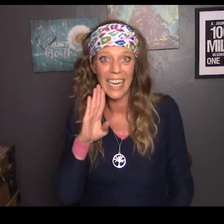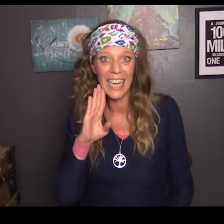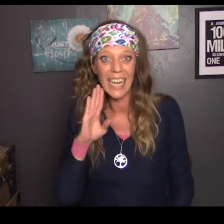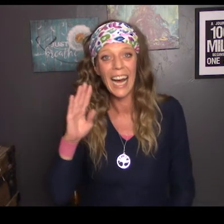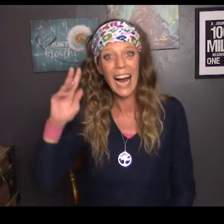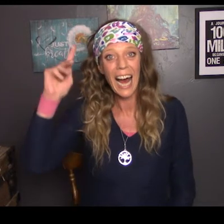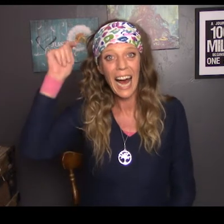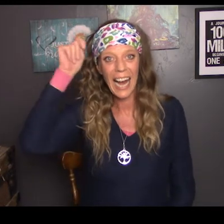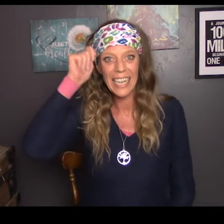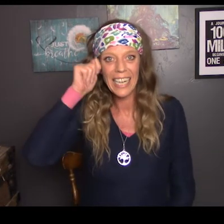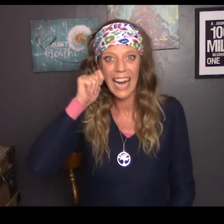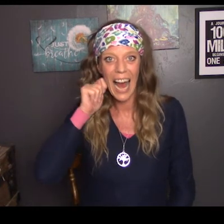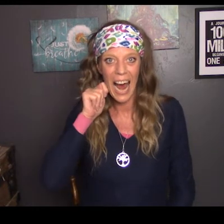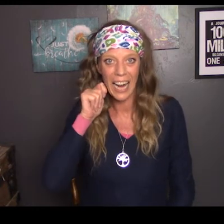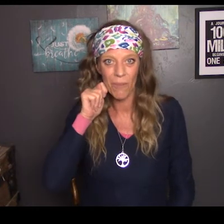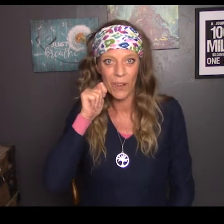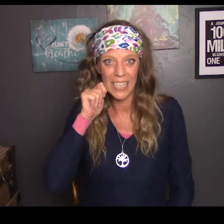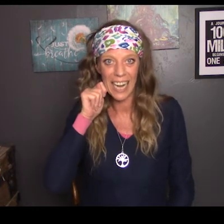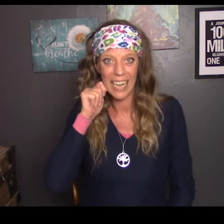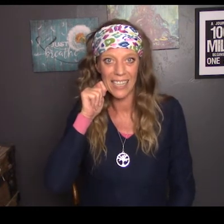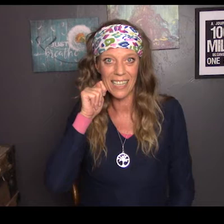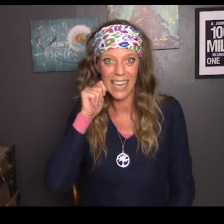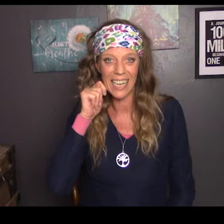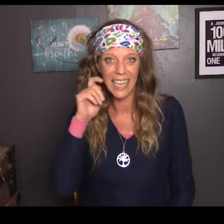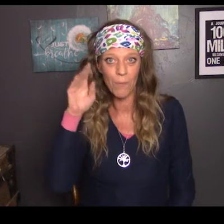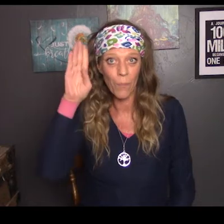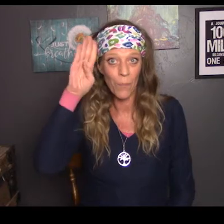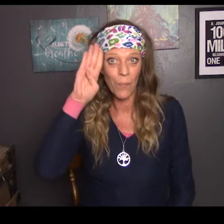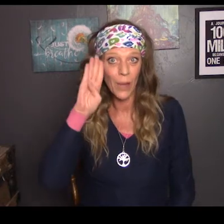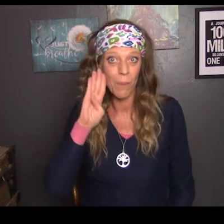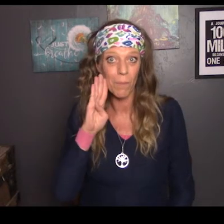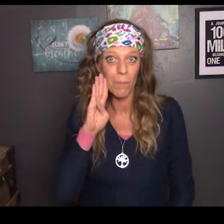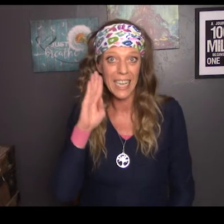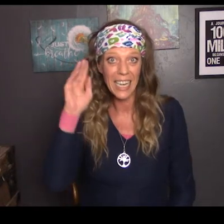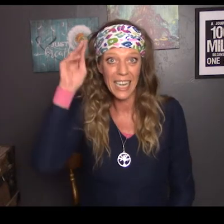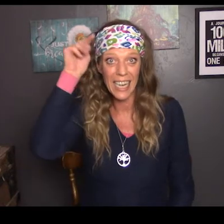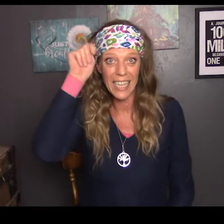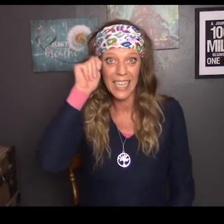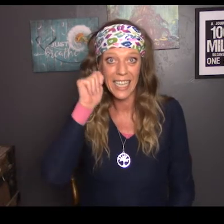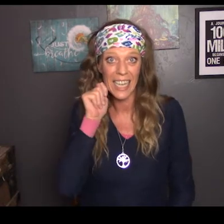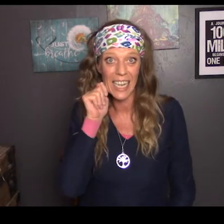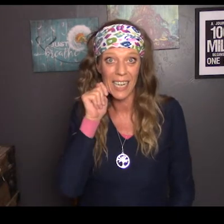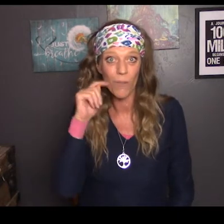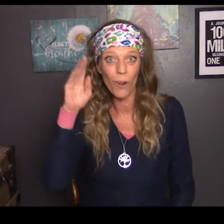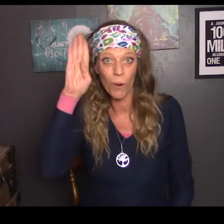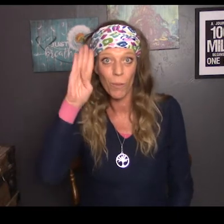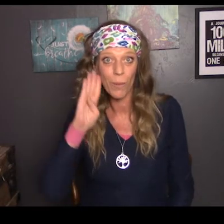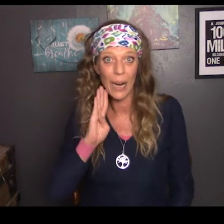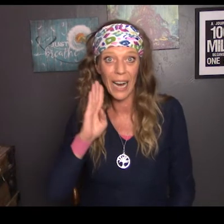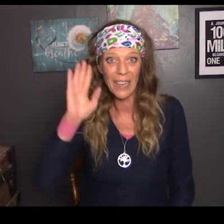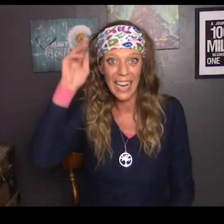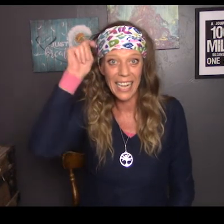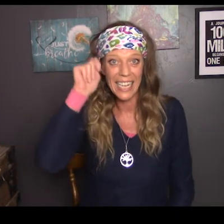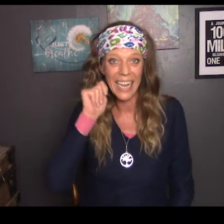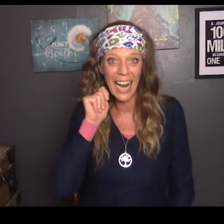skin and tan for tan skin. A B and a T for brown and